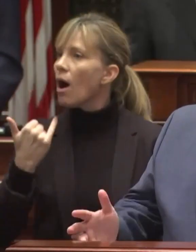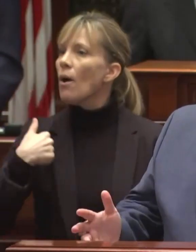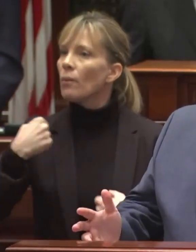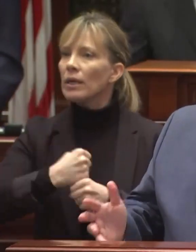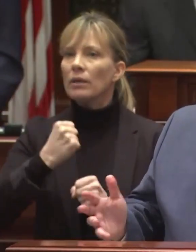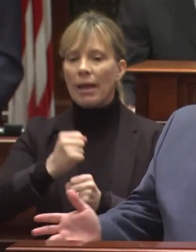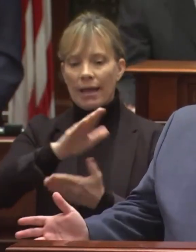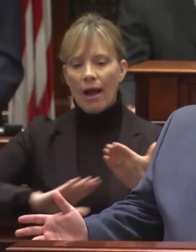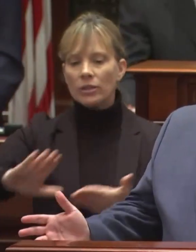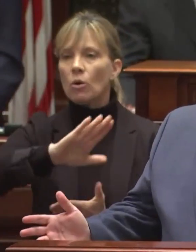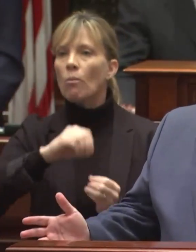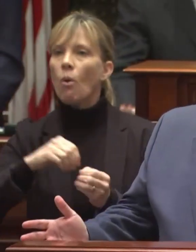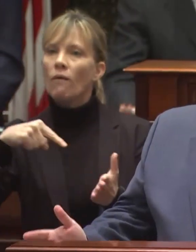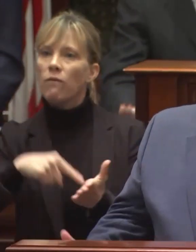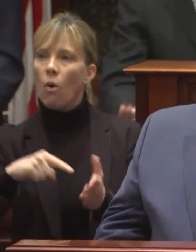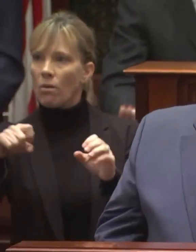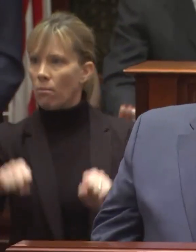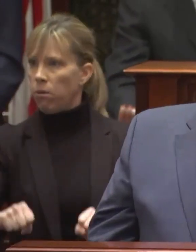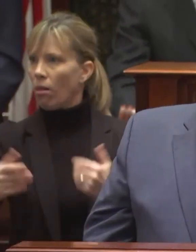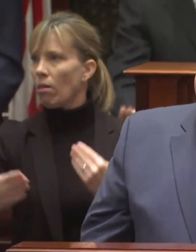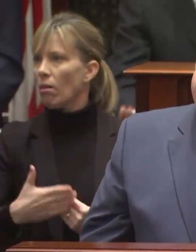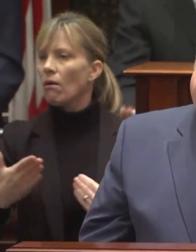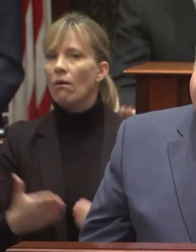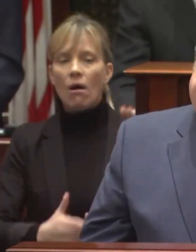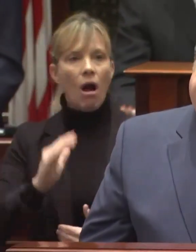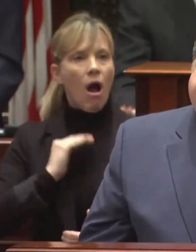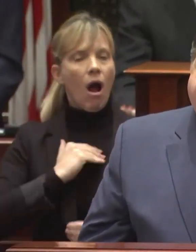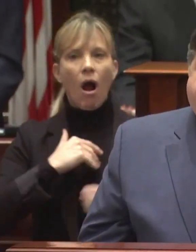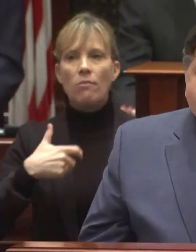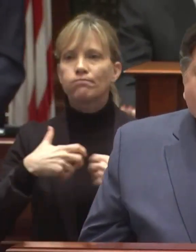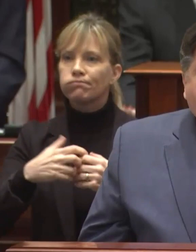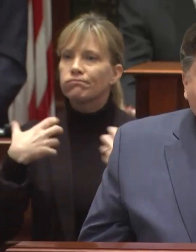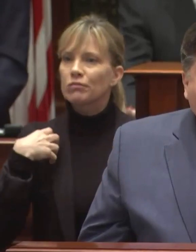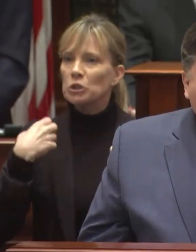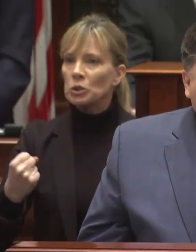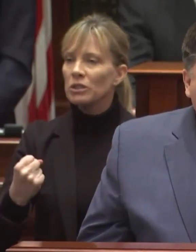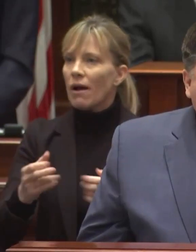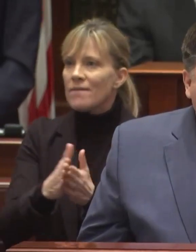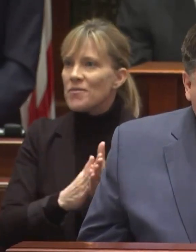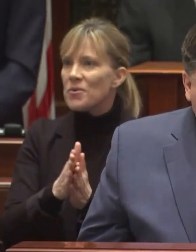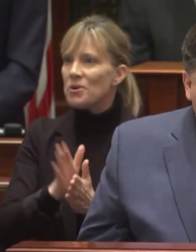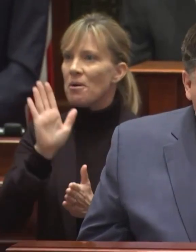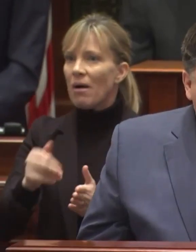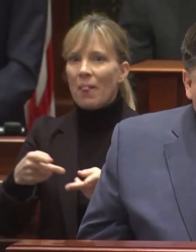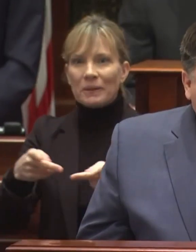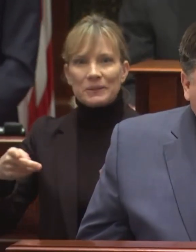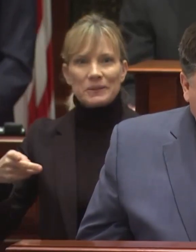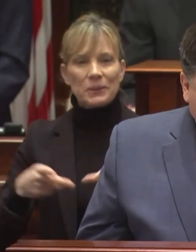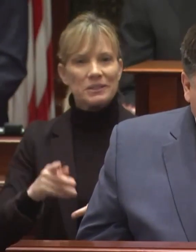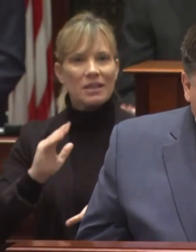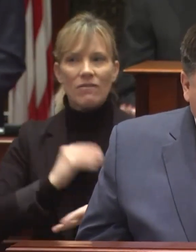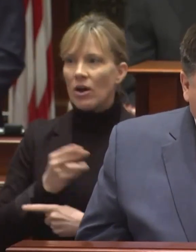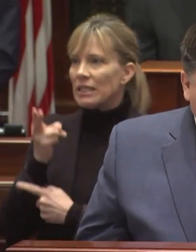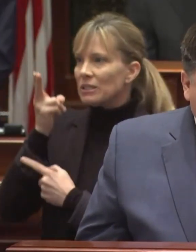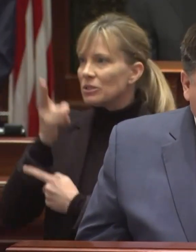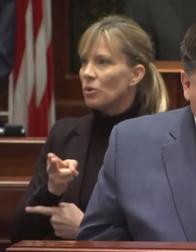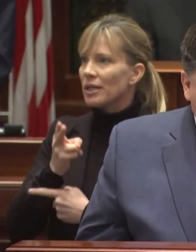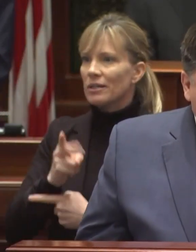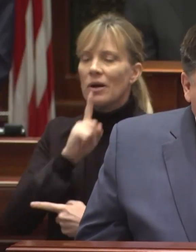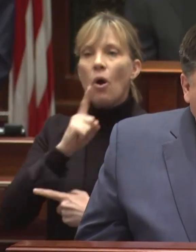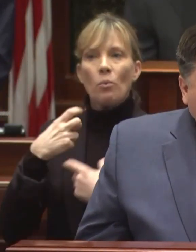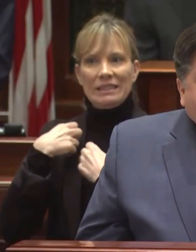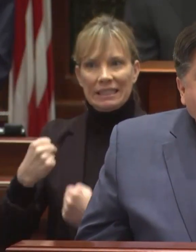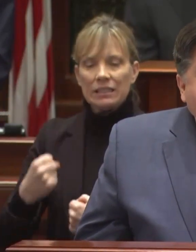made college more affordable. Our resurgence has been fueled by the very source of our historic